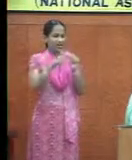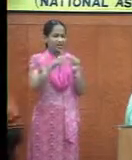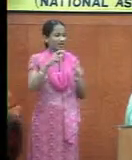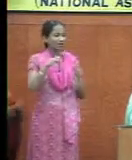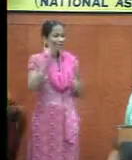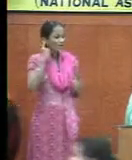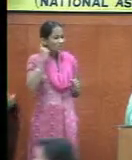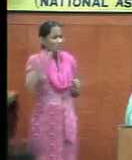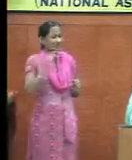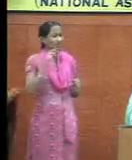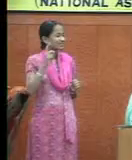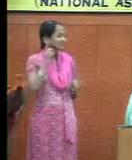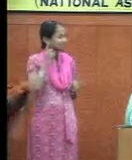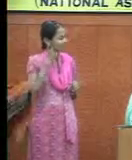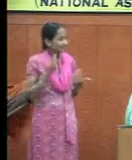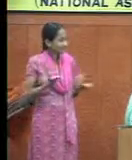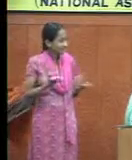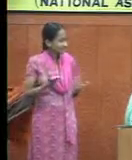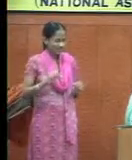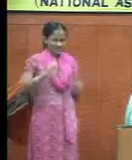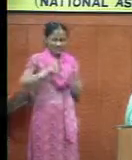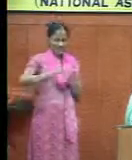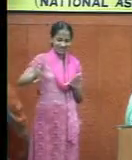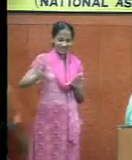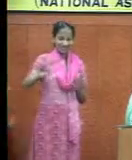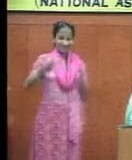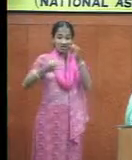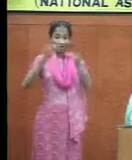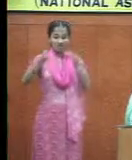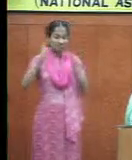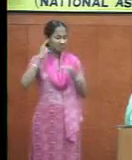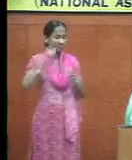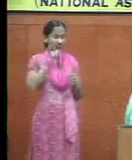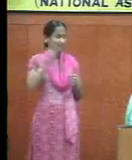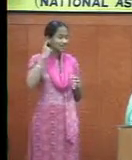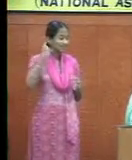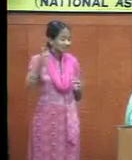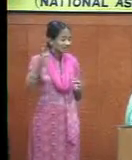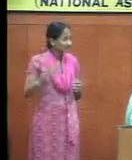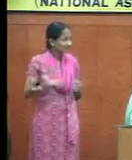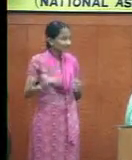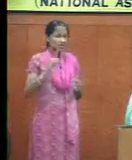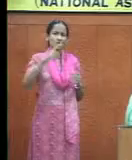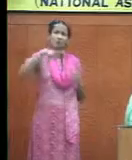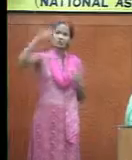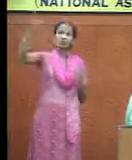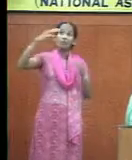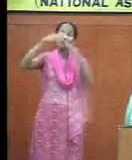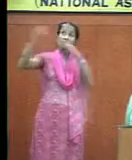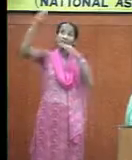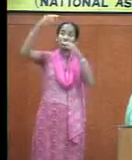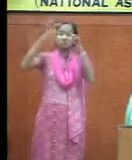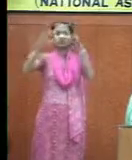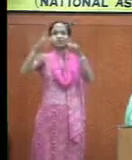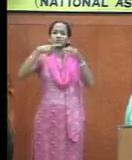roster system that he's come against an order of the High Court in a special leave petition to the Supreme Court.